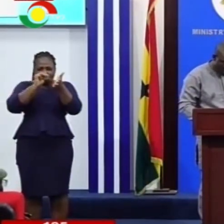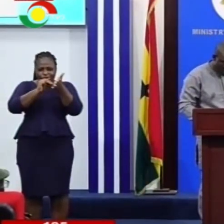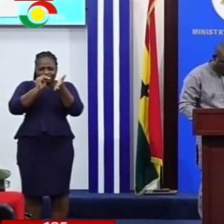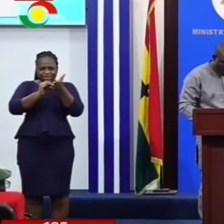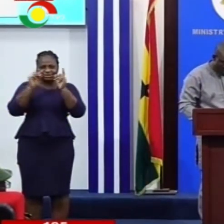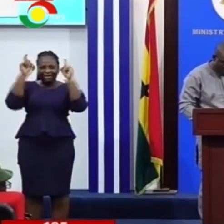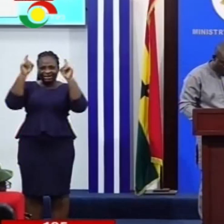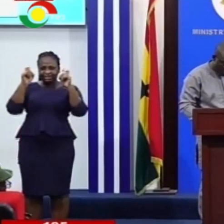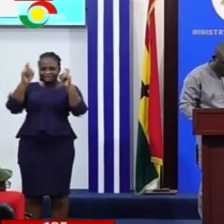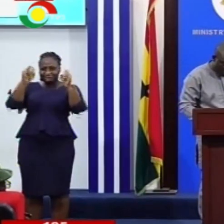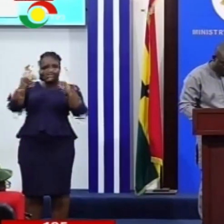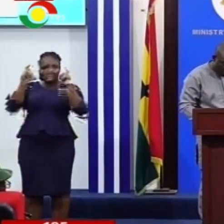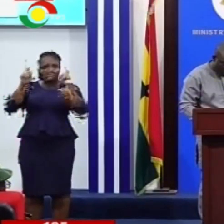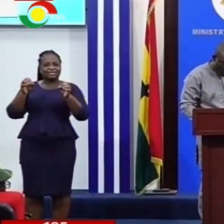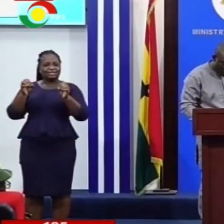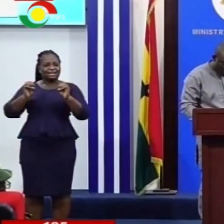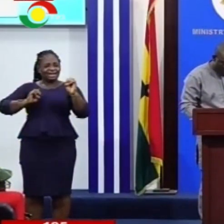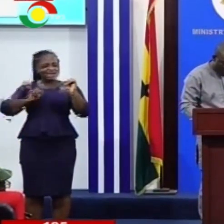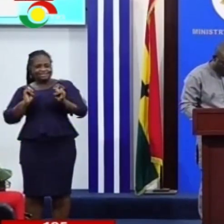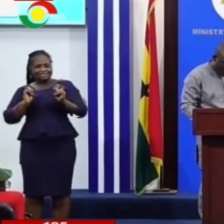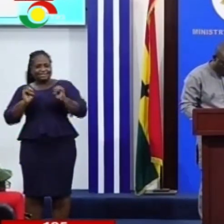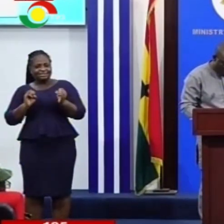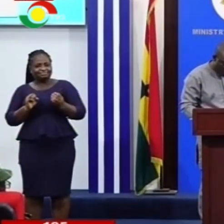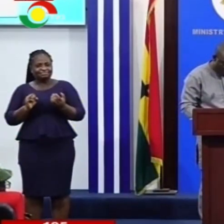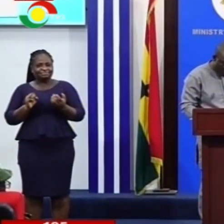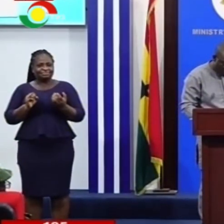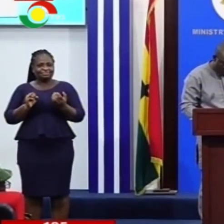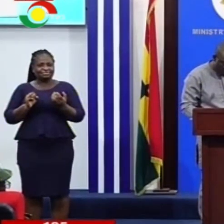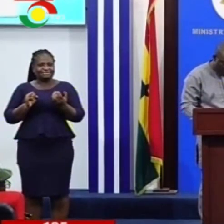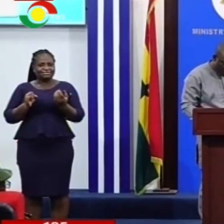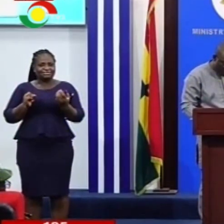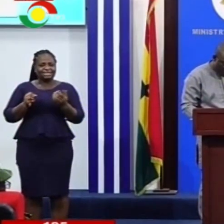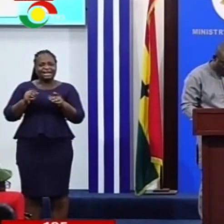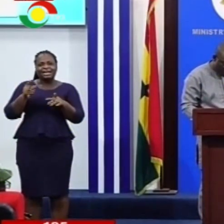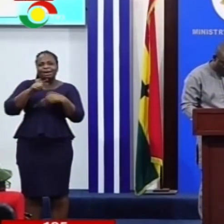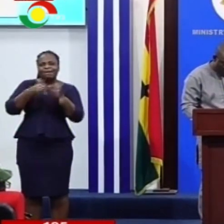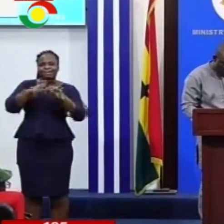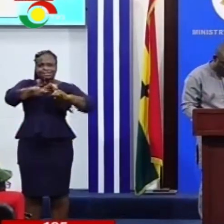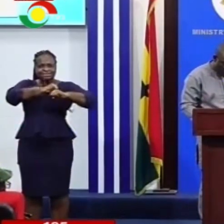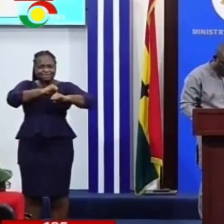testing exercise? And then something that has got to do with security.